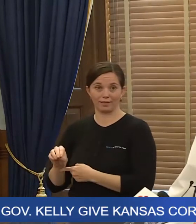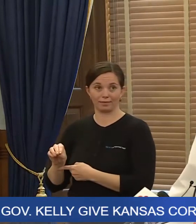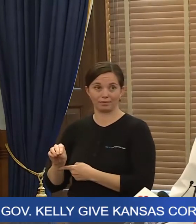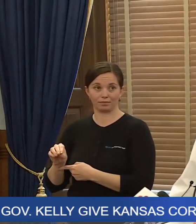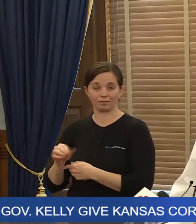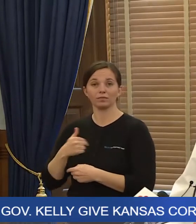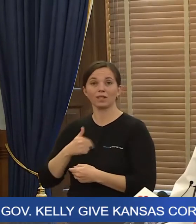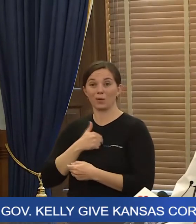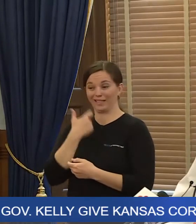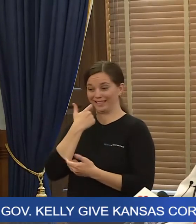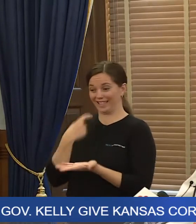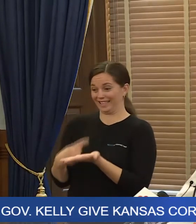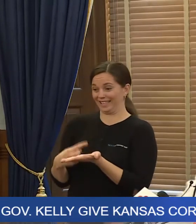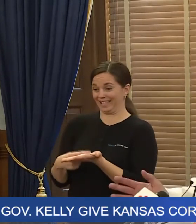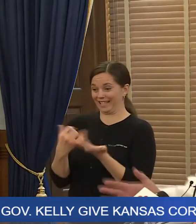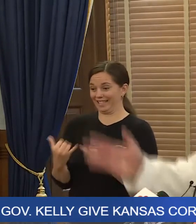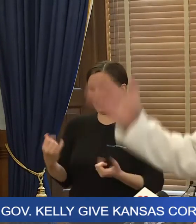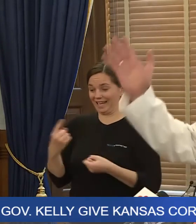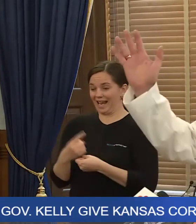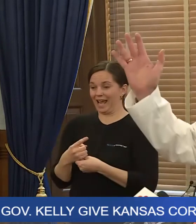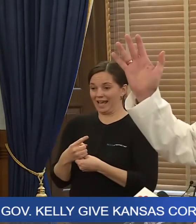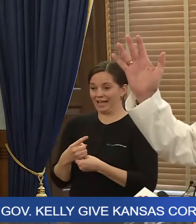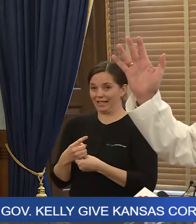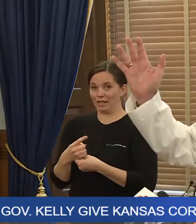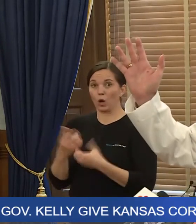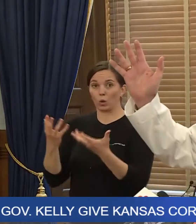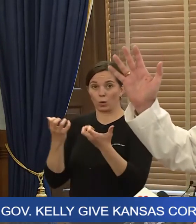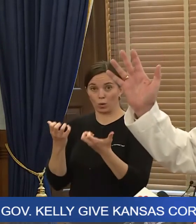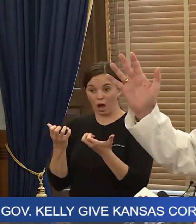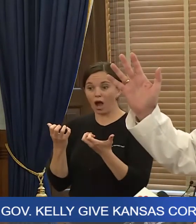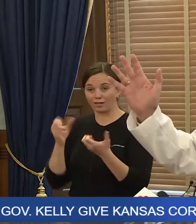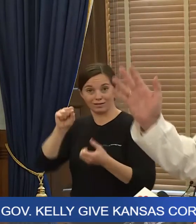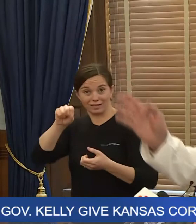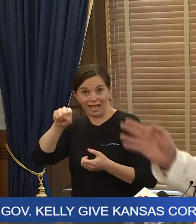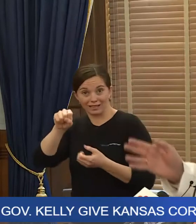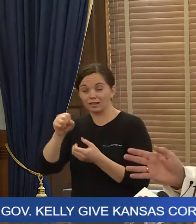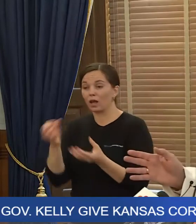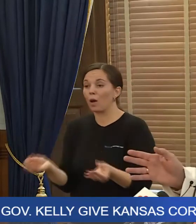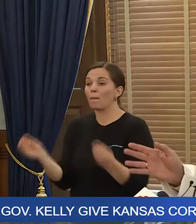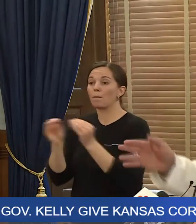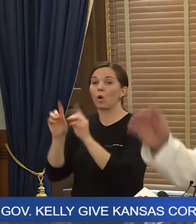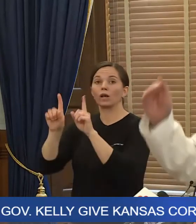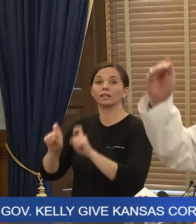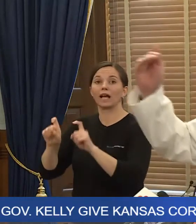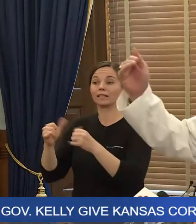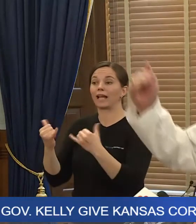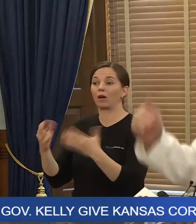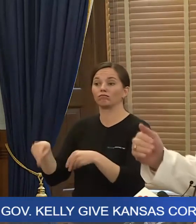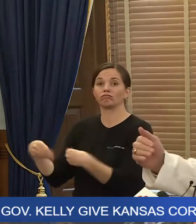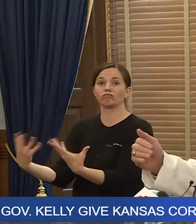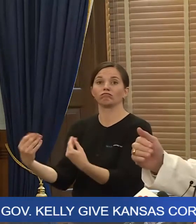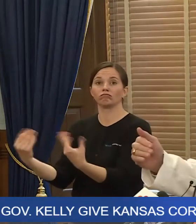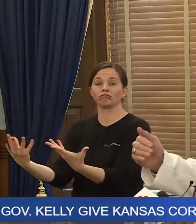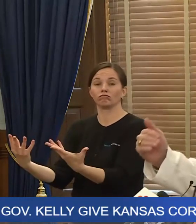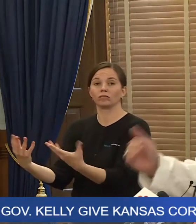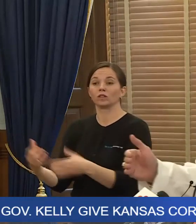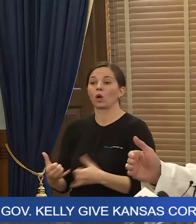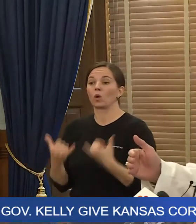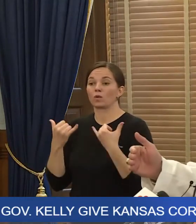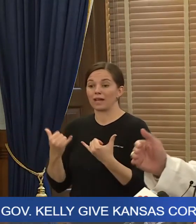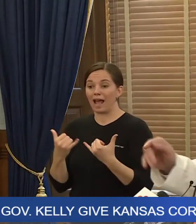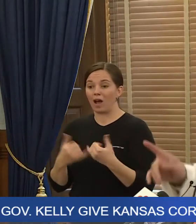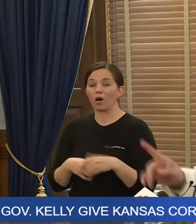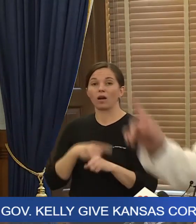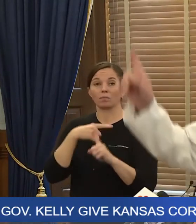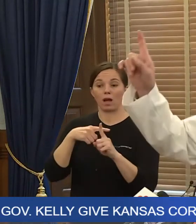One of the things we just discussed today, which is encouraging, is that our number of tests are going up, and the mixture of negatives and positives is